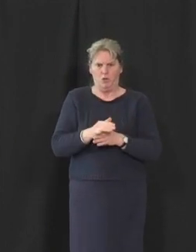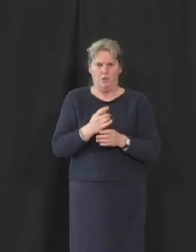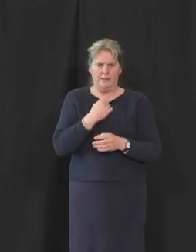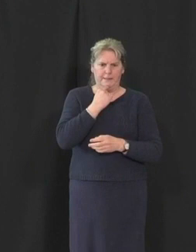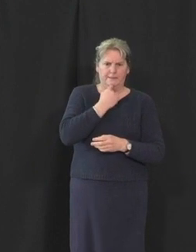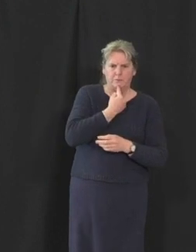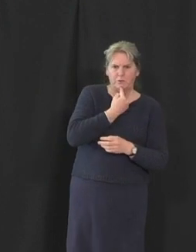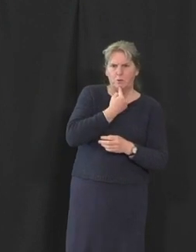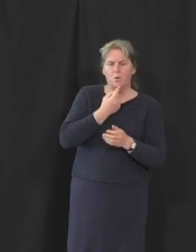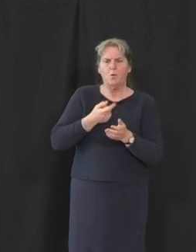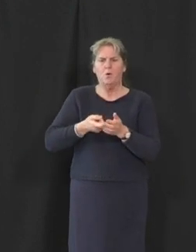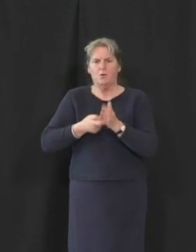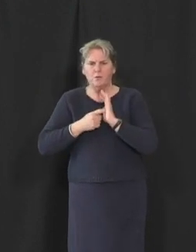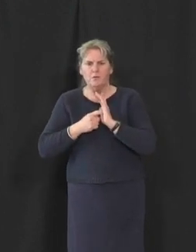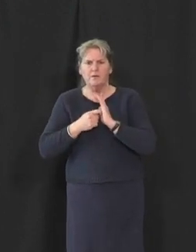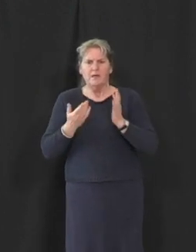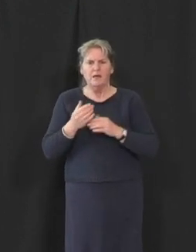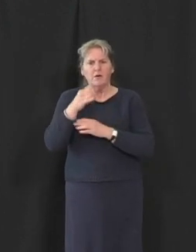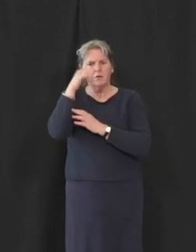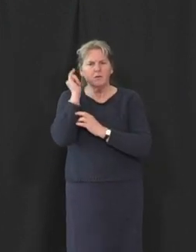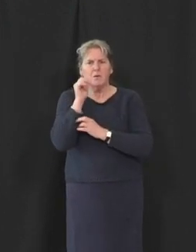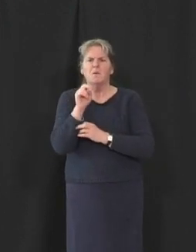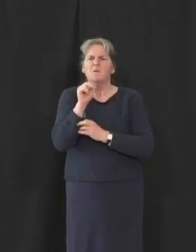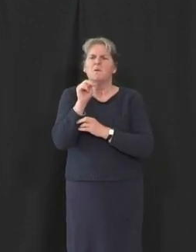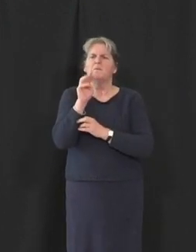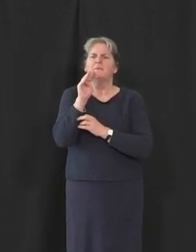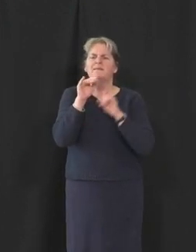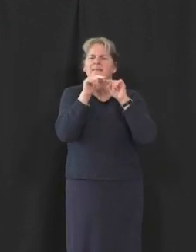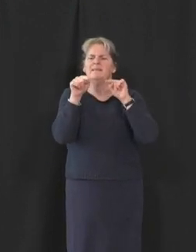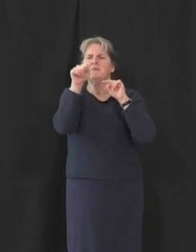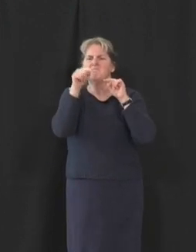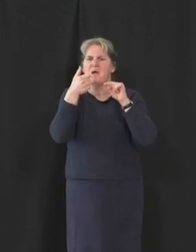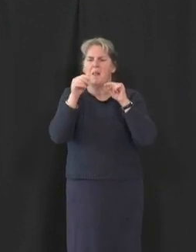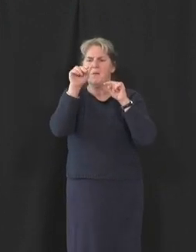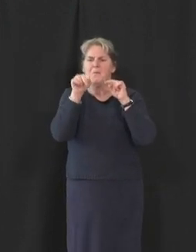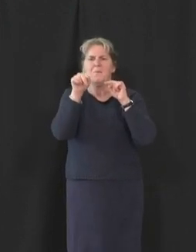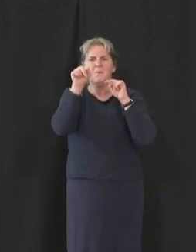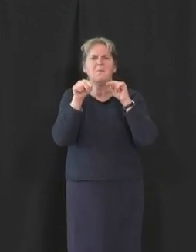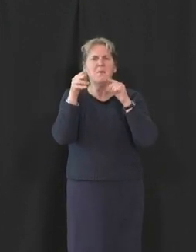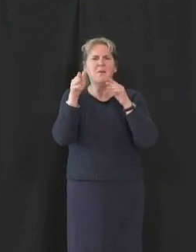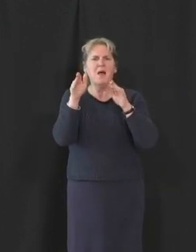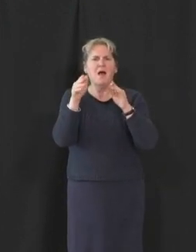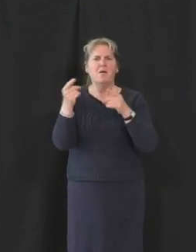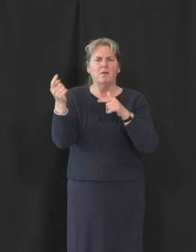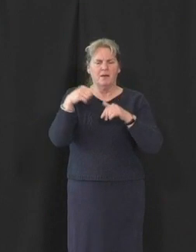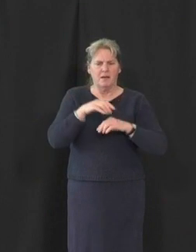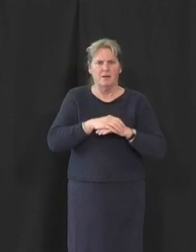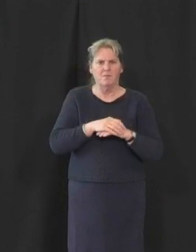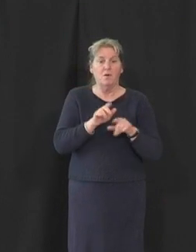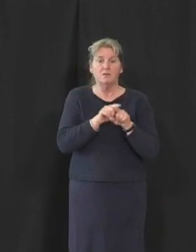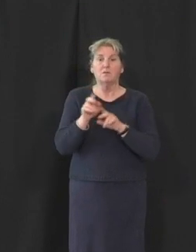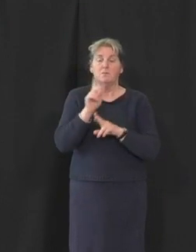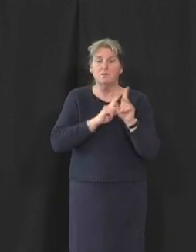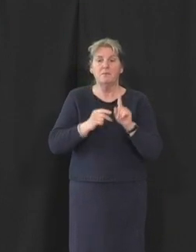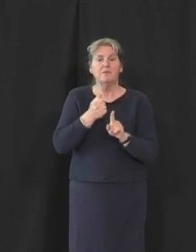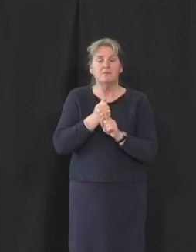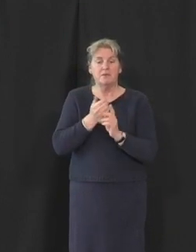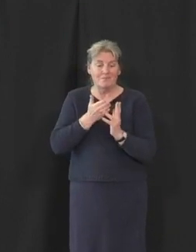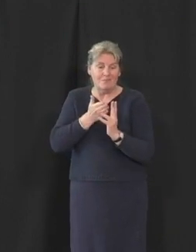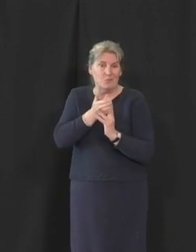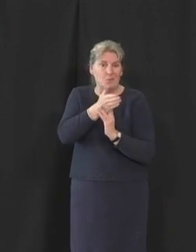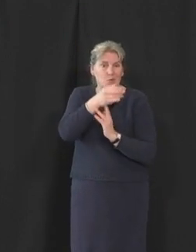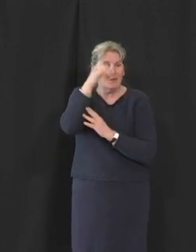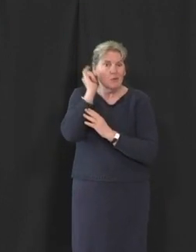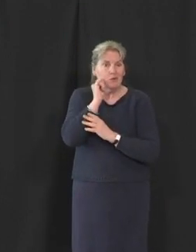or essential in Yukon or in the BC-Yukon border area. Also, people who are transitioning through